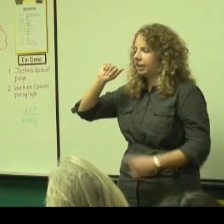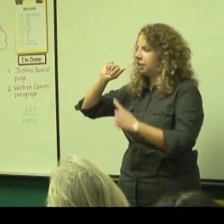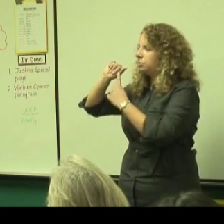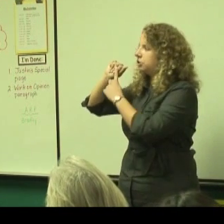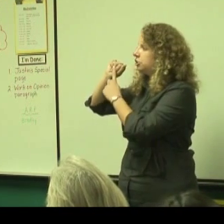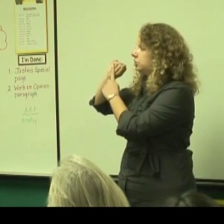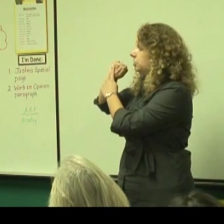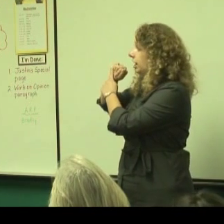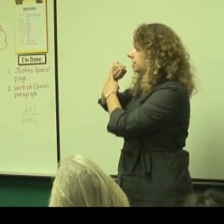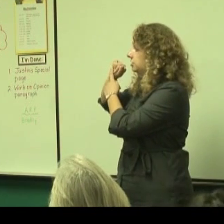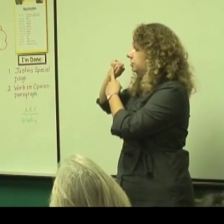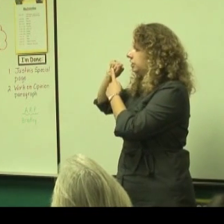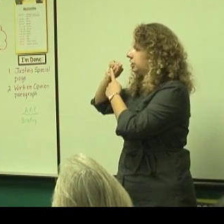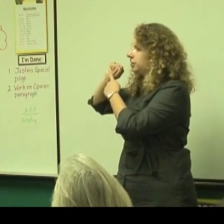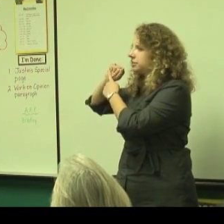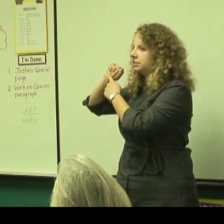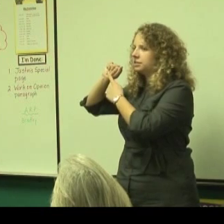Okay, and you want to turn it so I can see your fingernails.